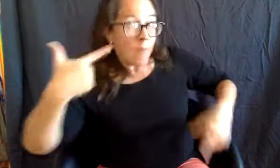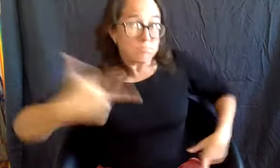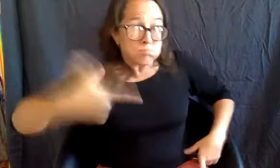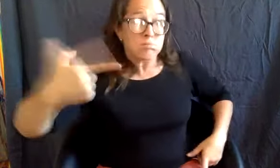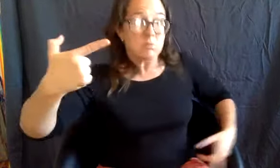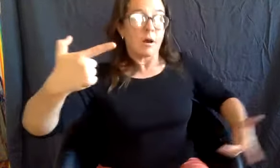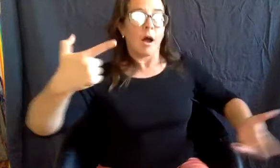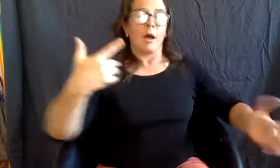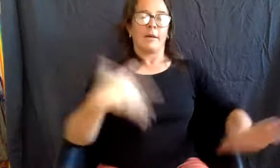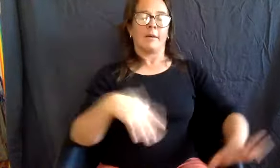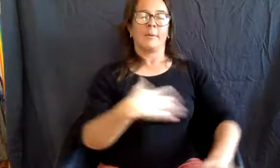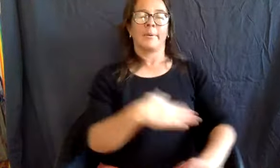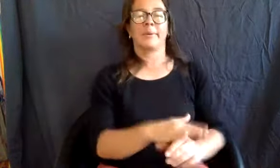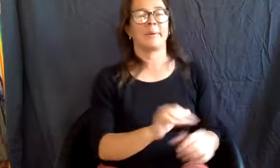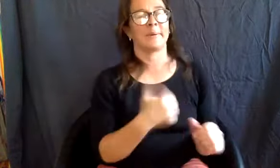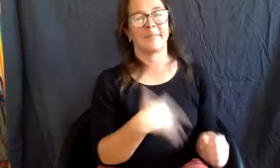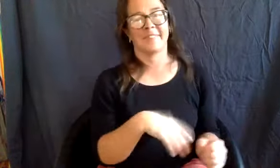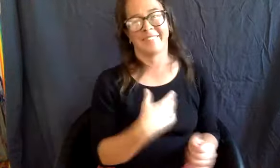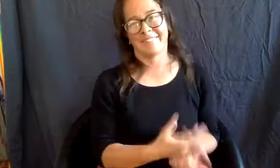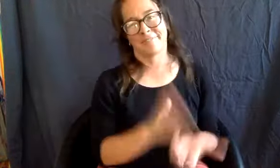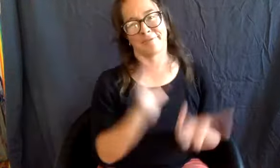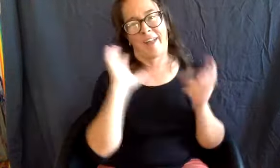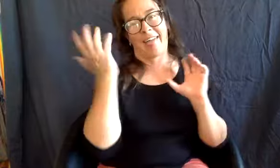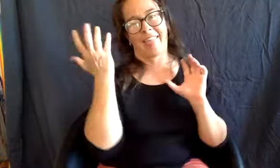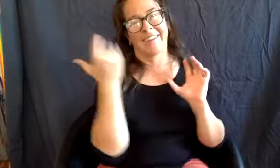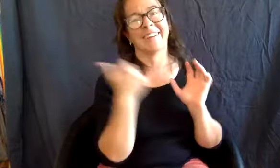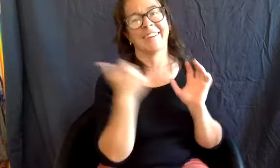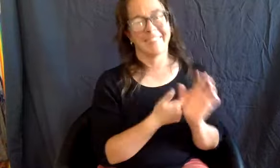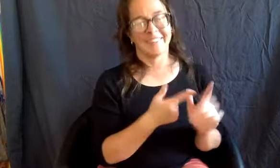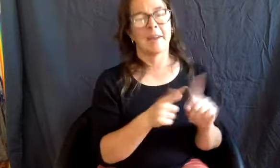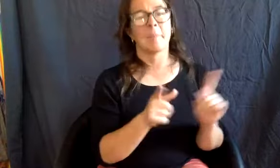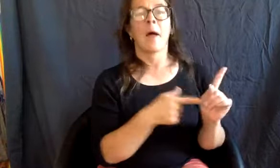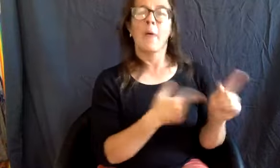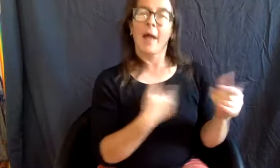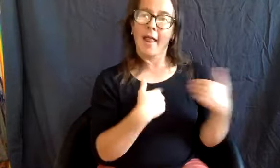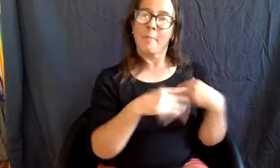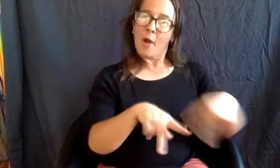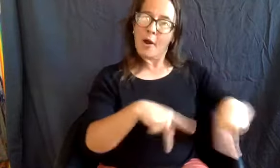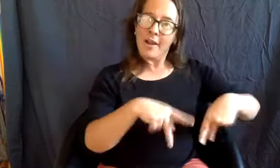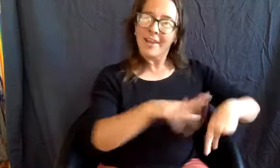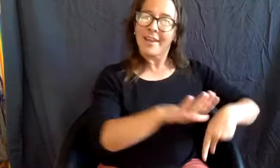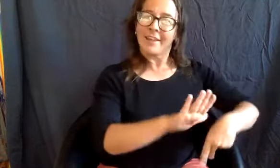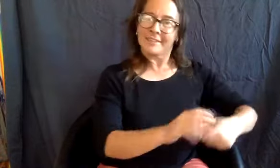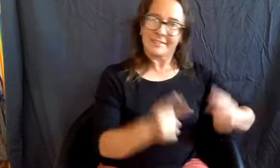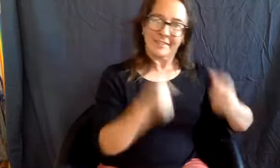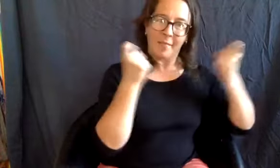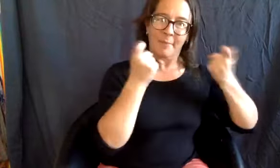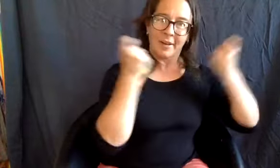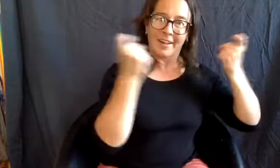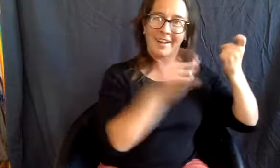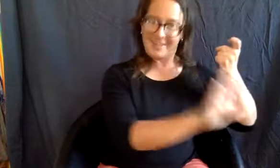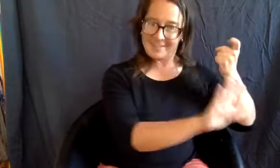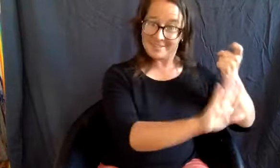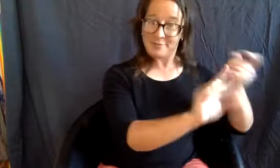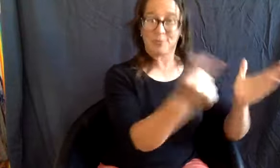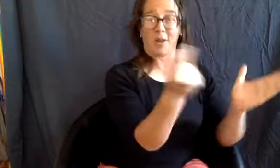in there and all that kind of stuff. And, and so, the audience is of mixed, all kinds